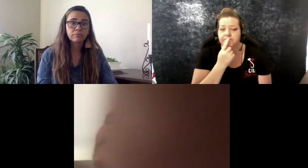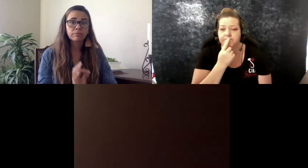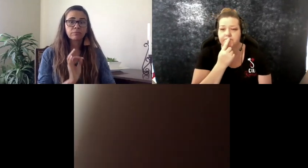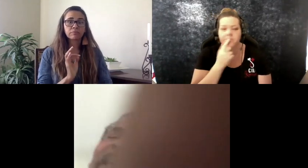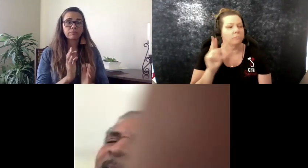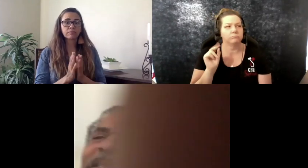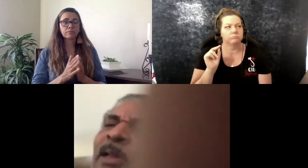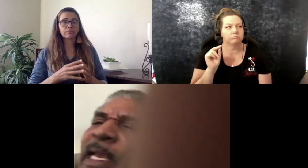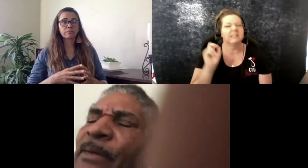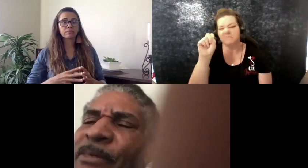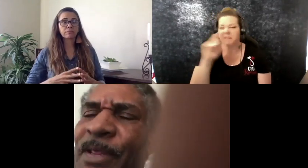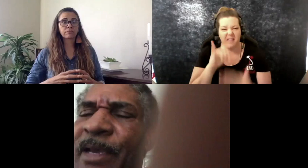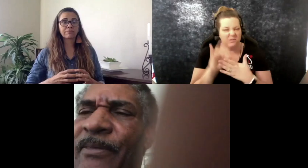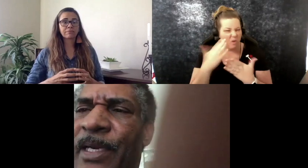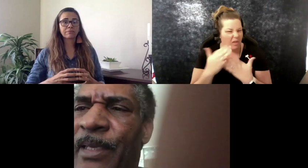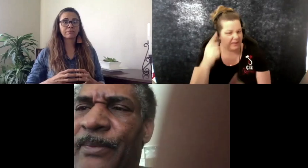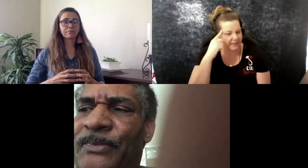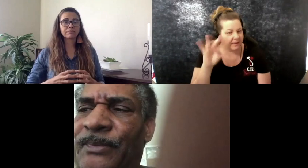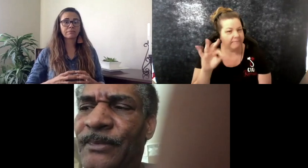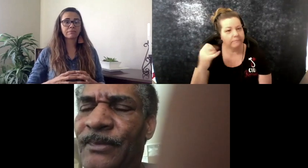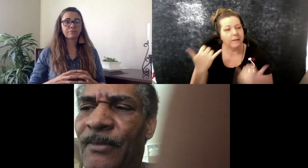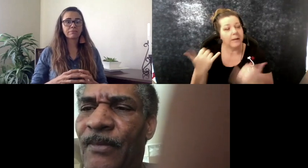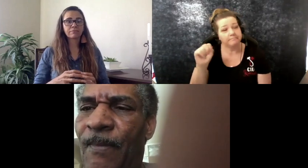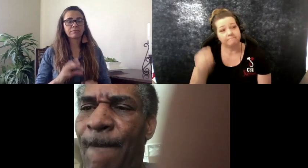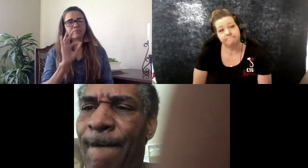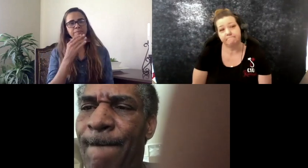No, yeah, that's all I can think of right now.